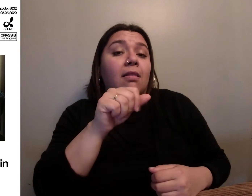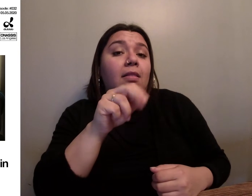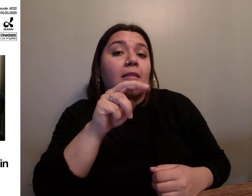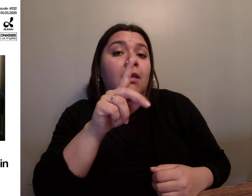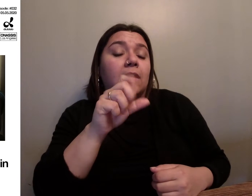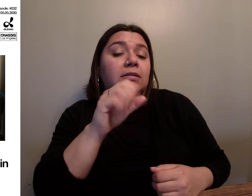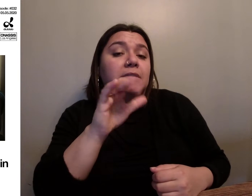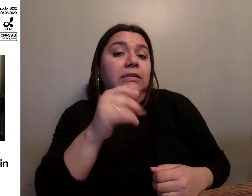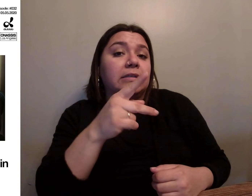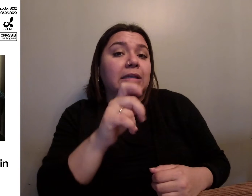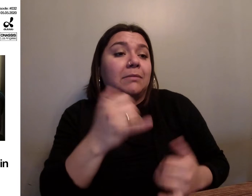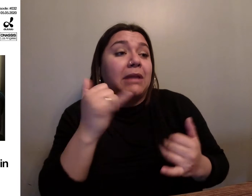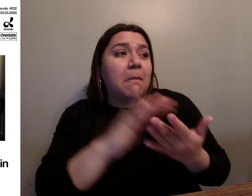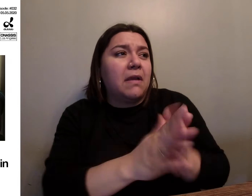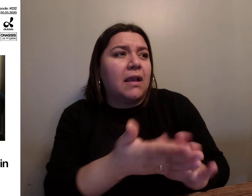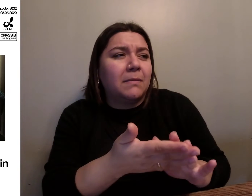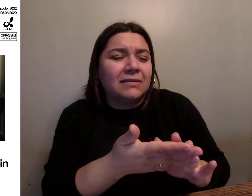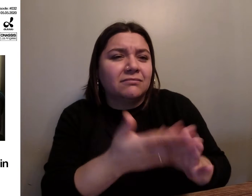what